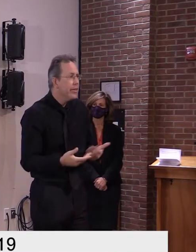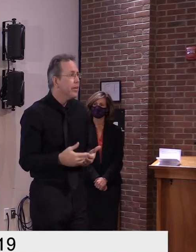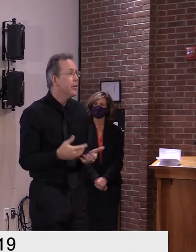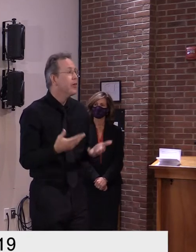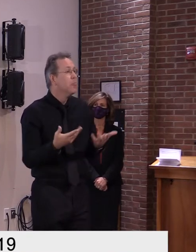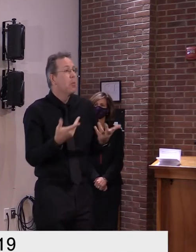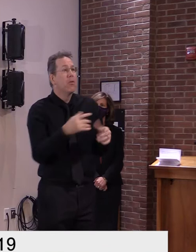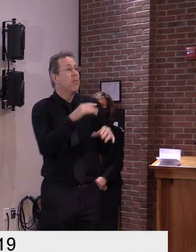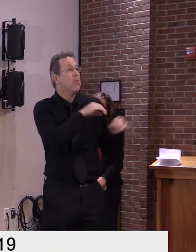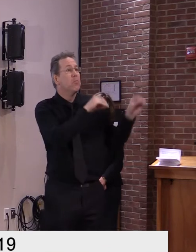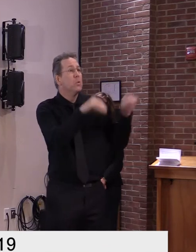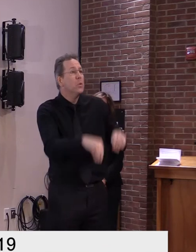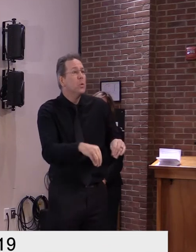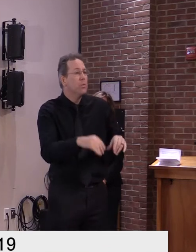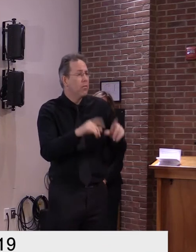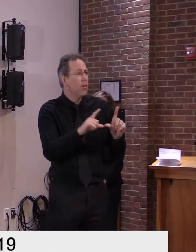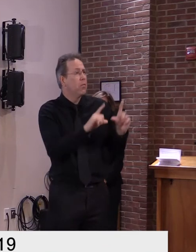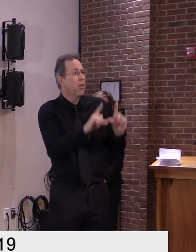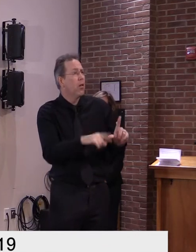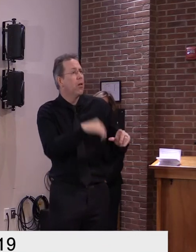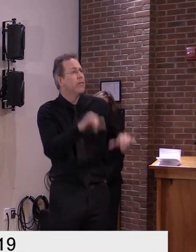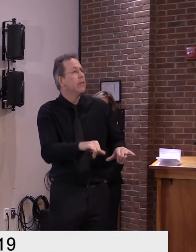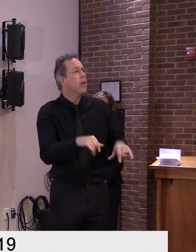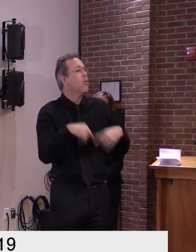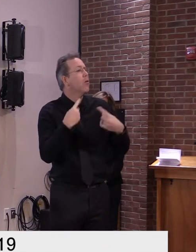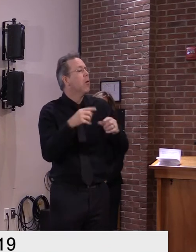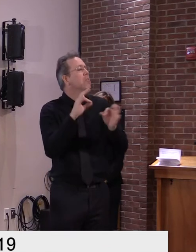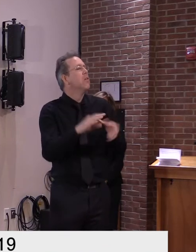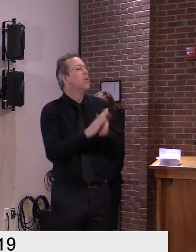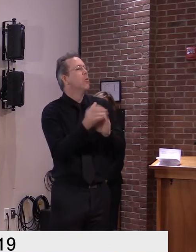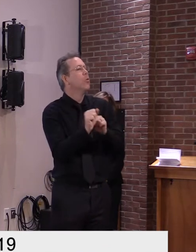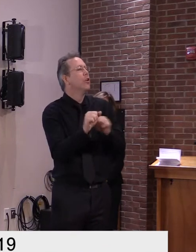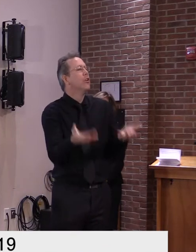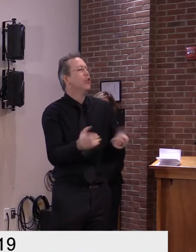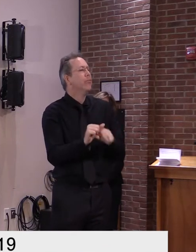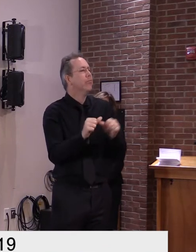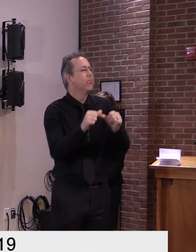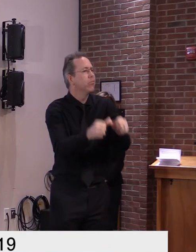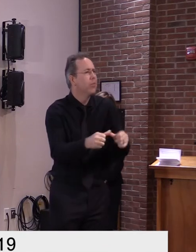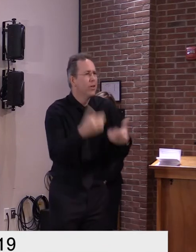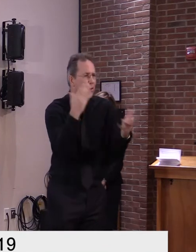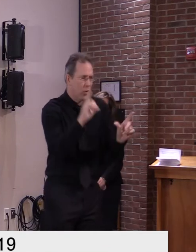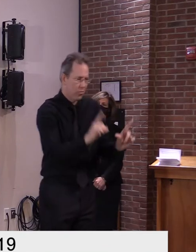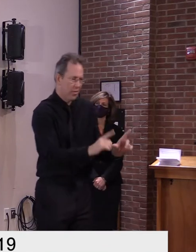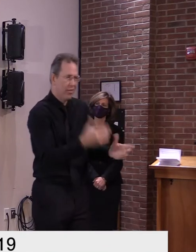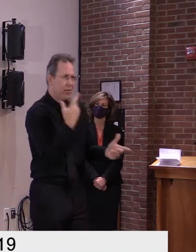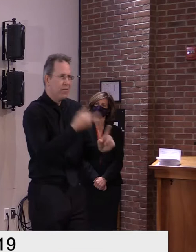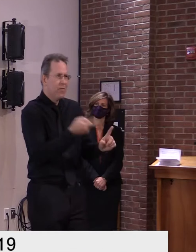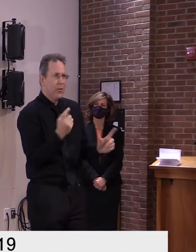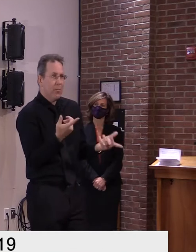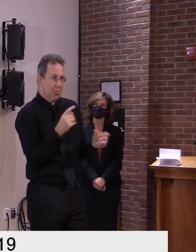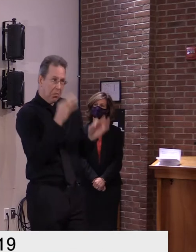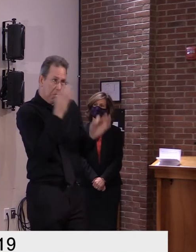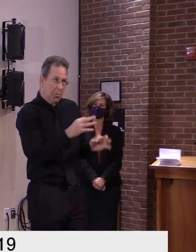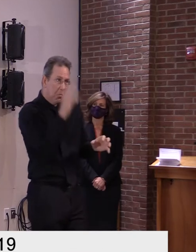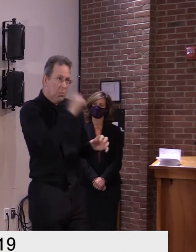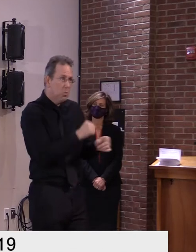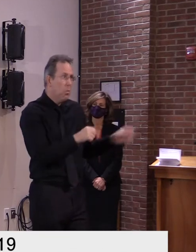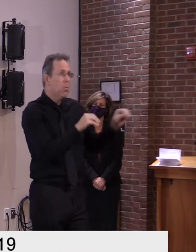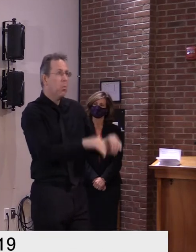next month, and if a quarantine in their second home, and that's all good. And that's, we encourage